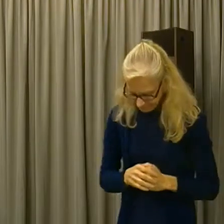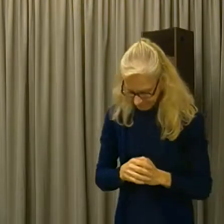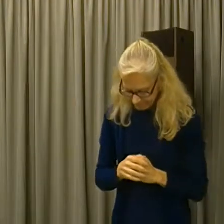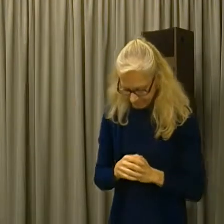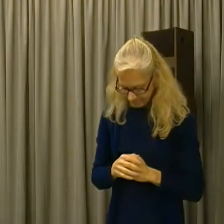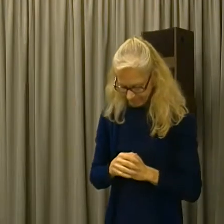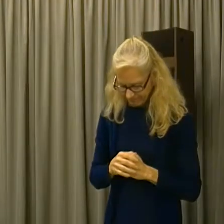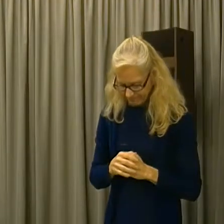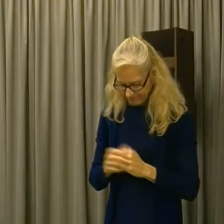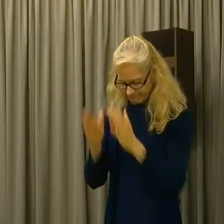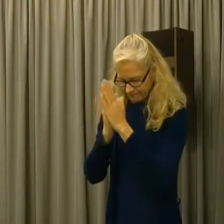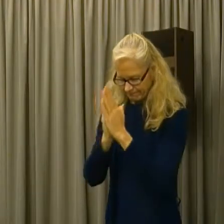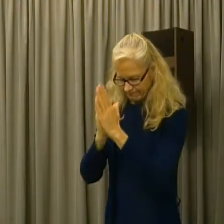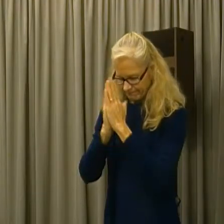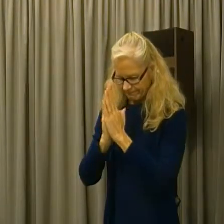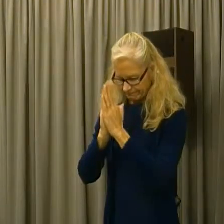Let's pray. Heavenly Father,